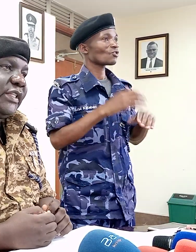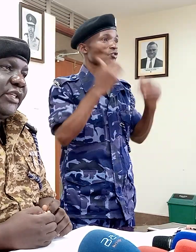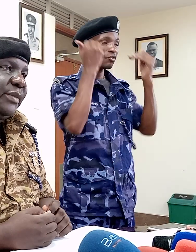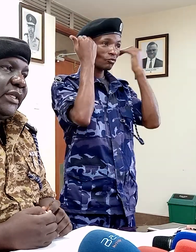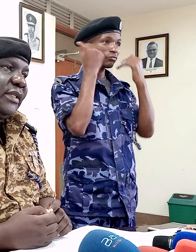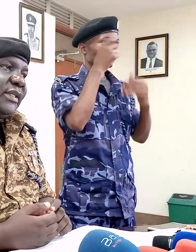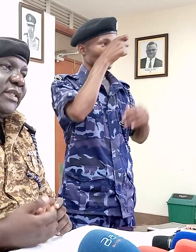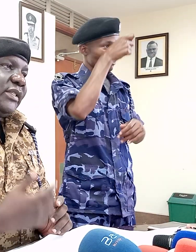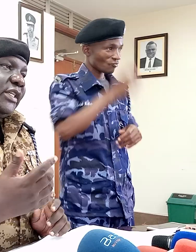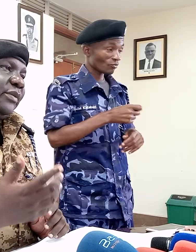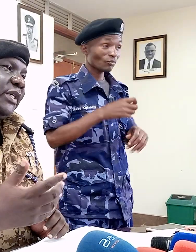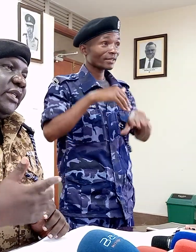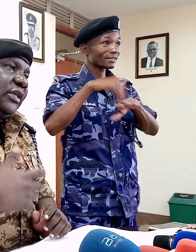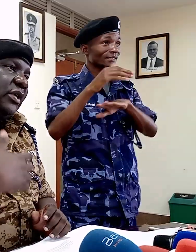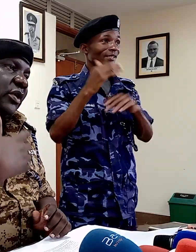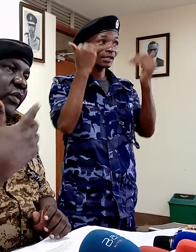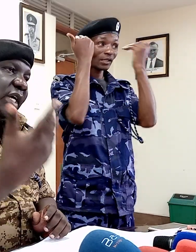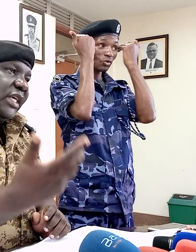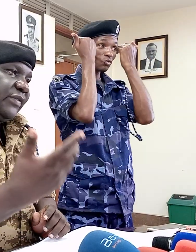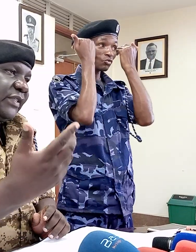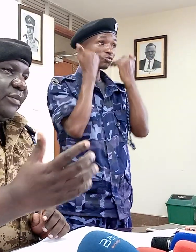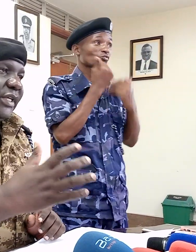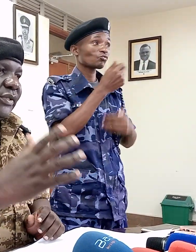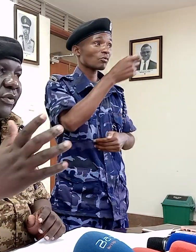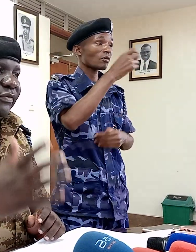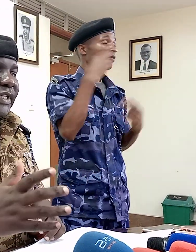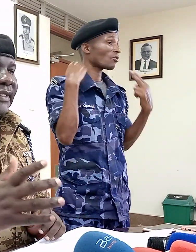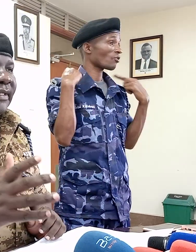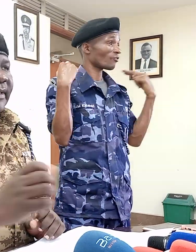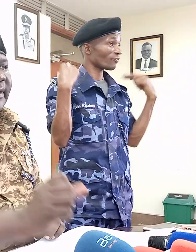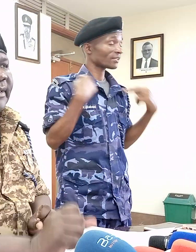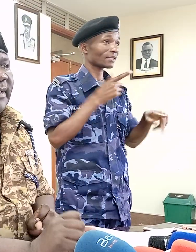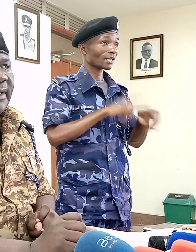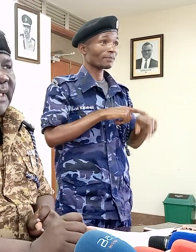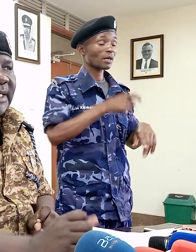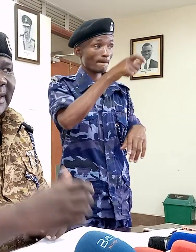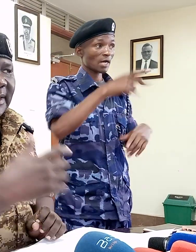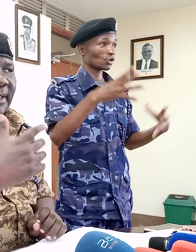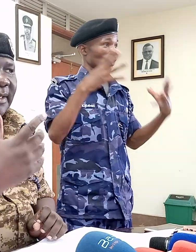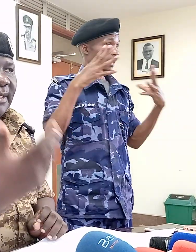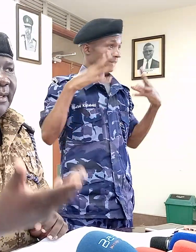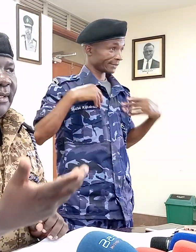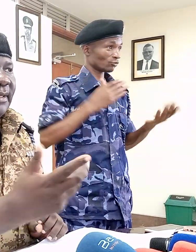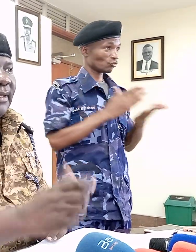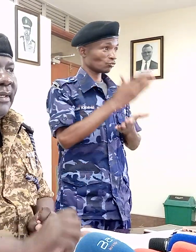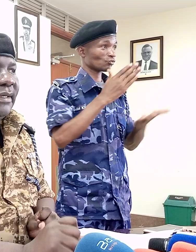extrajudicial statement. This is a statement where if somebody is confessing that